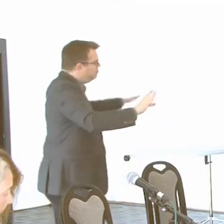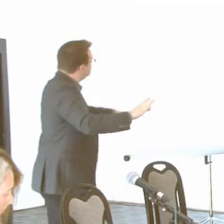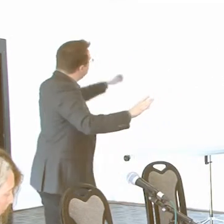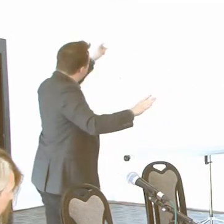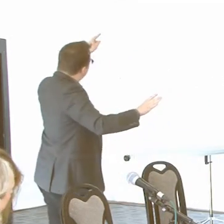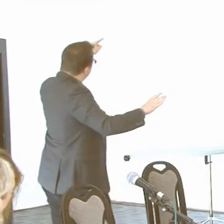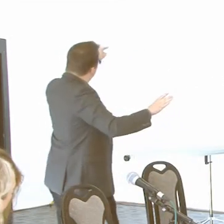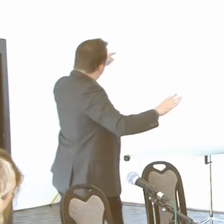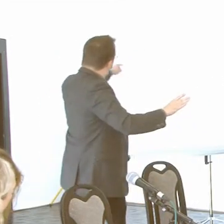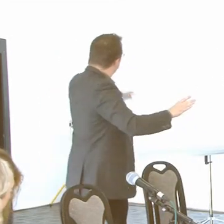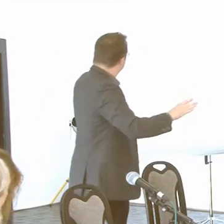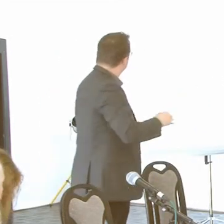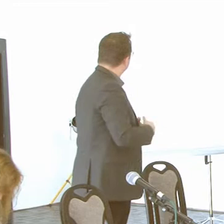mentioned it all before, I think.